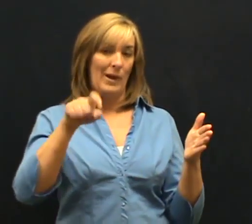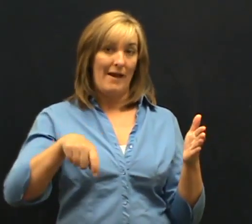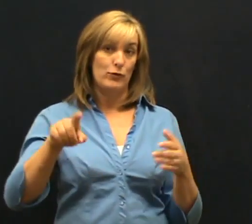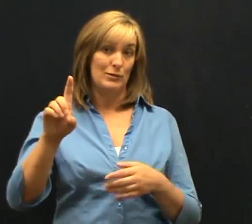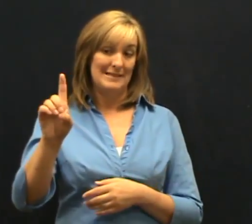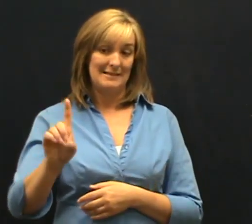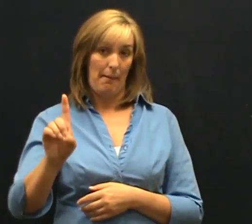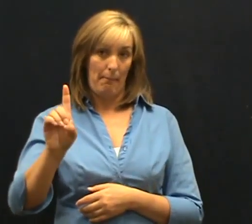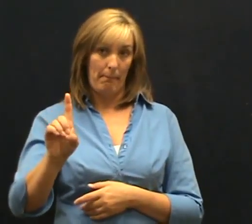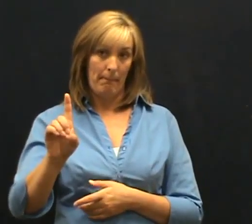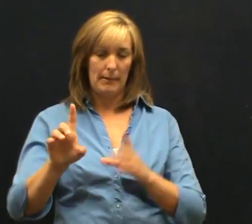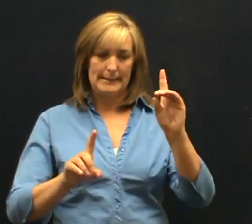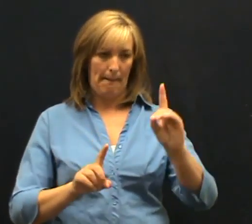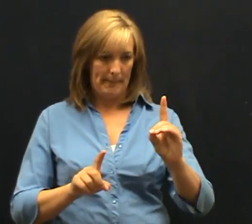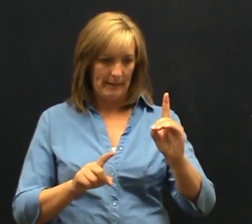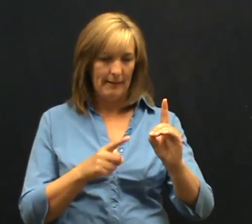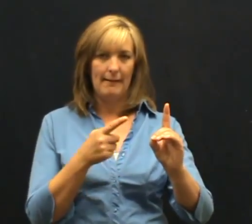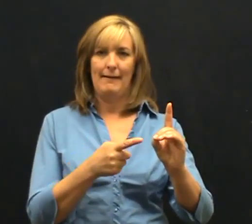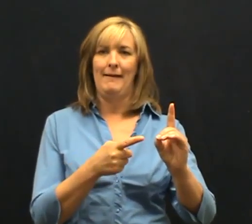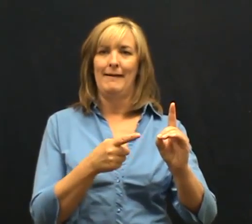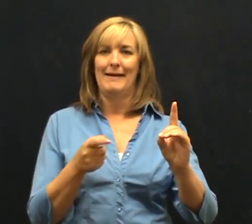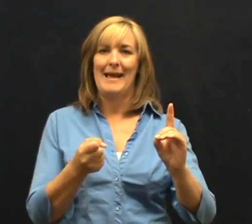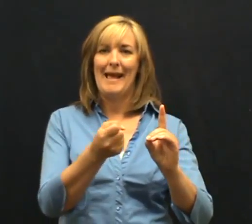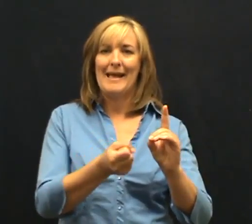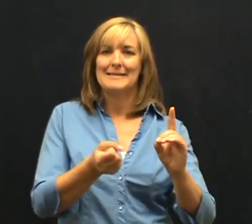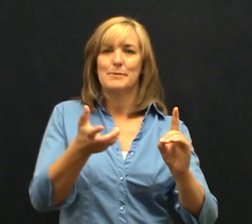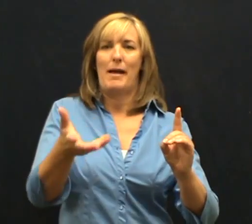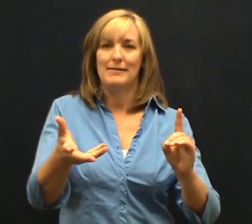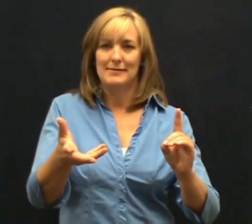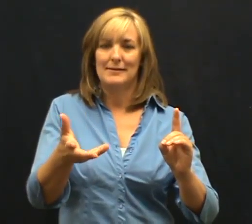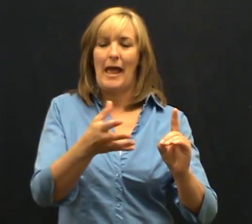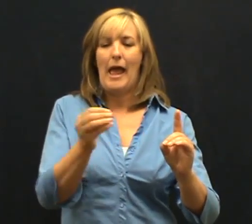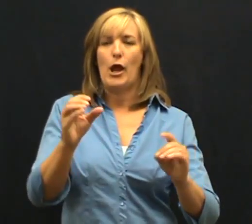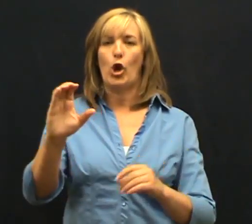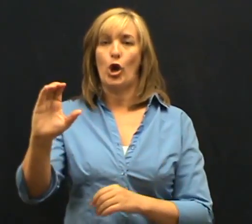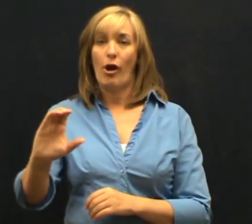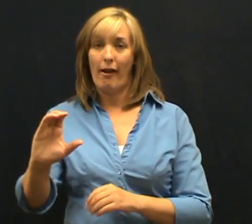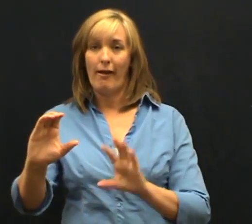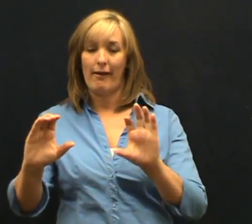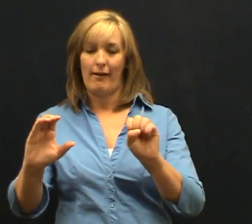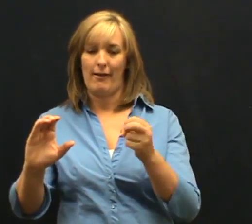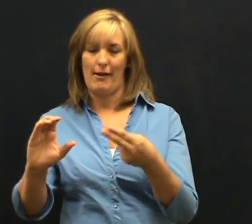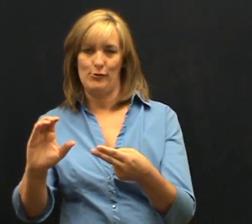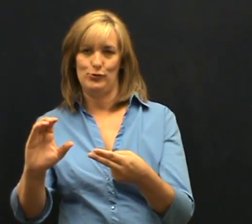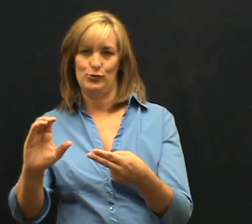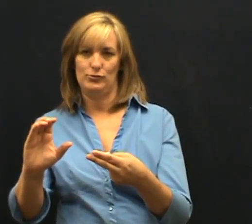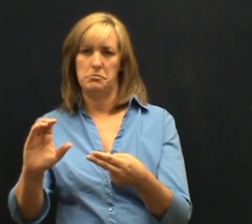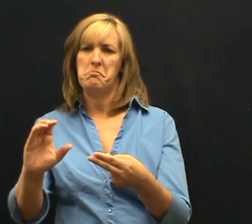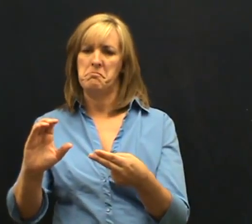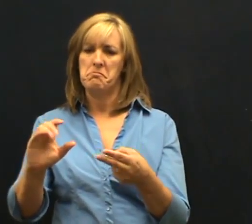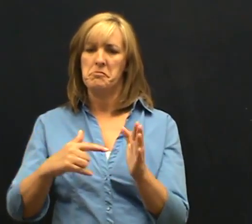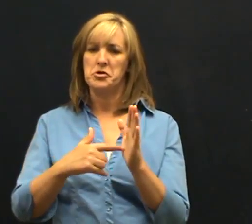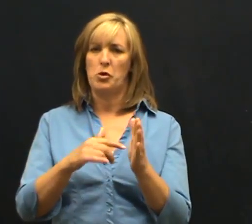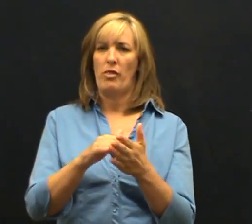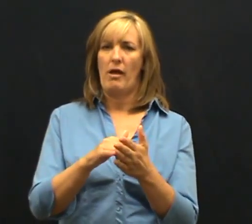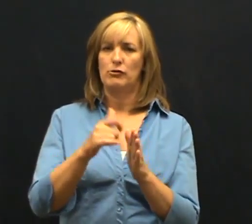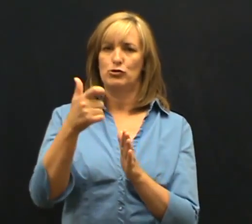expense. Here we're calling it office expense. And we would credit cash to reflect that service charge that we incurred at the